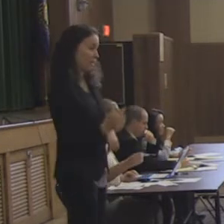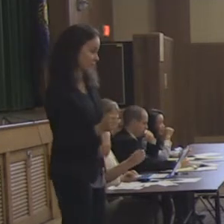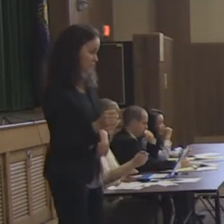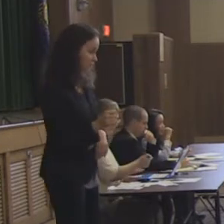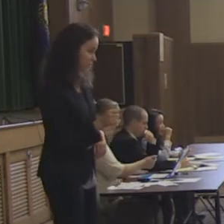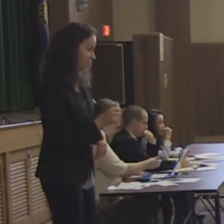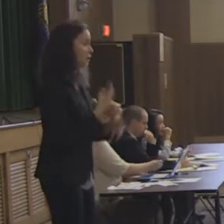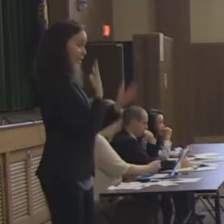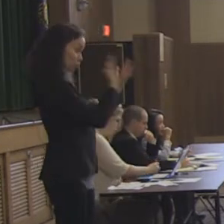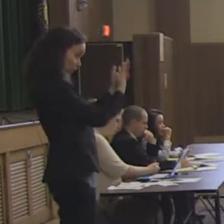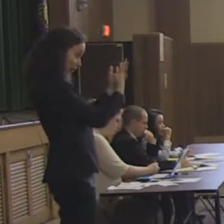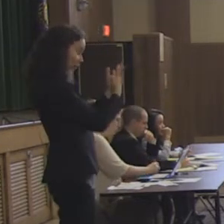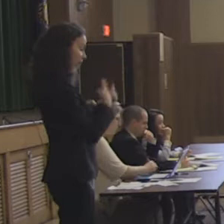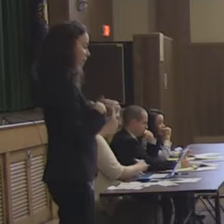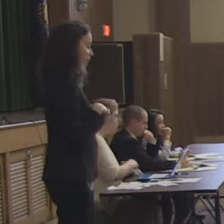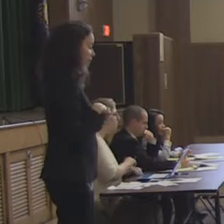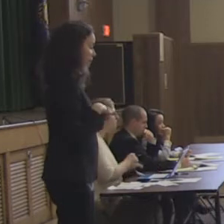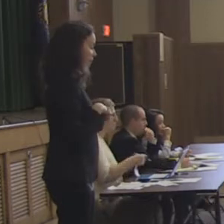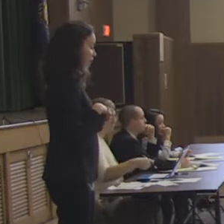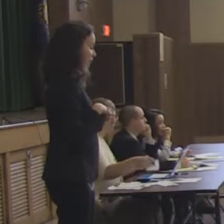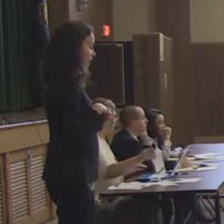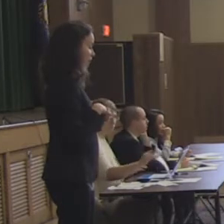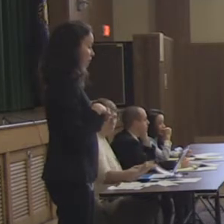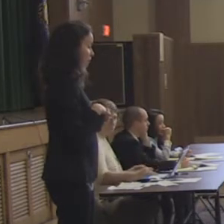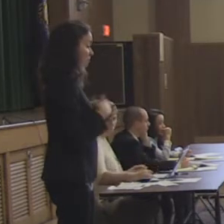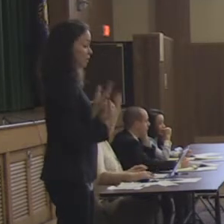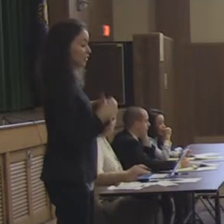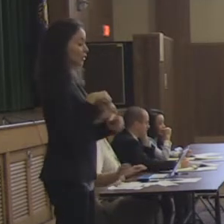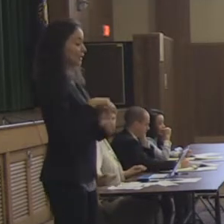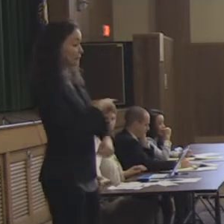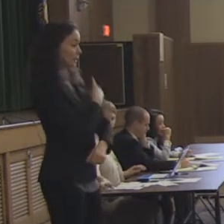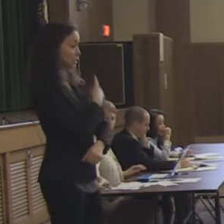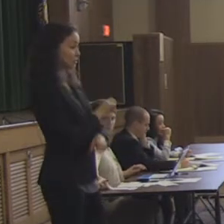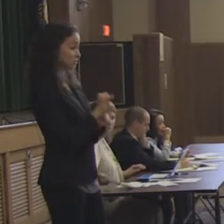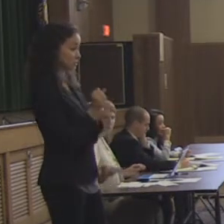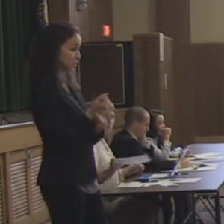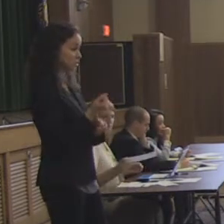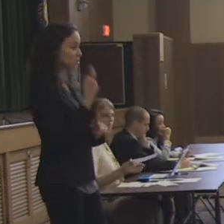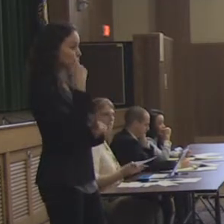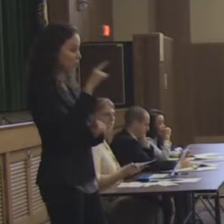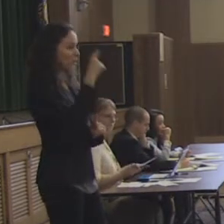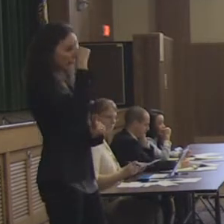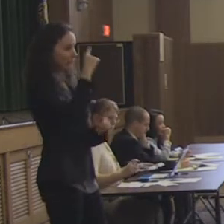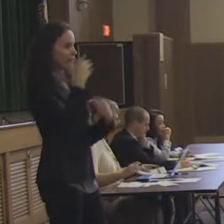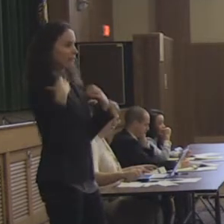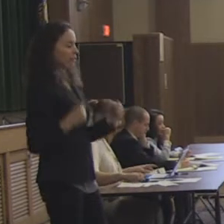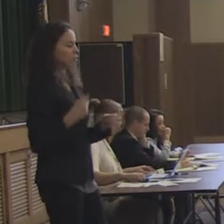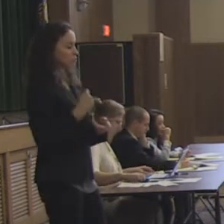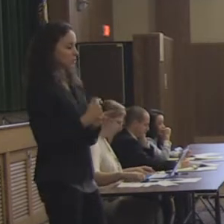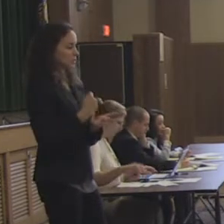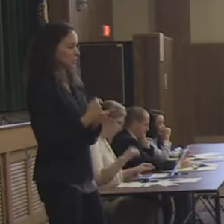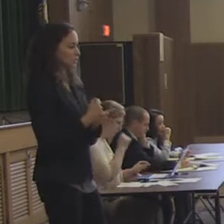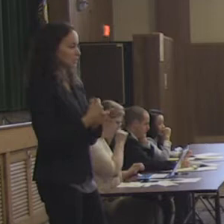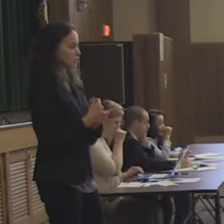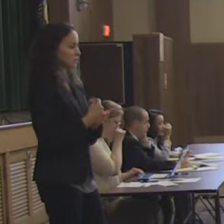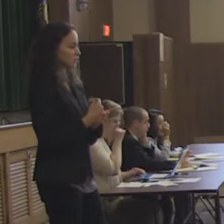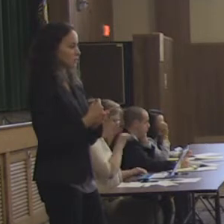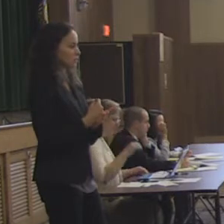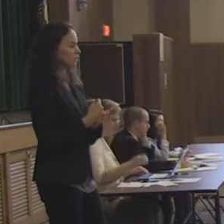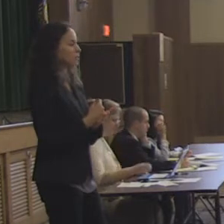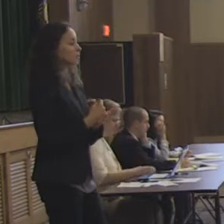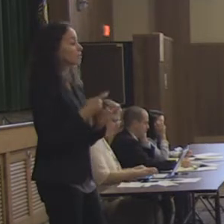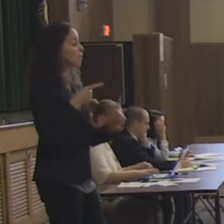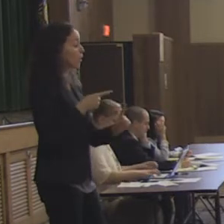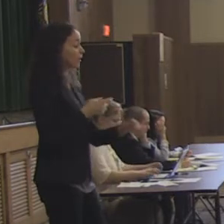or is in a inpatient situation for mental health treatment, they need to be as close to their families